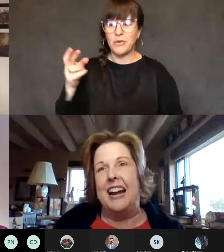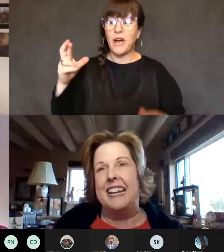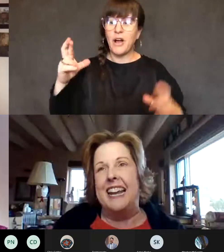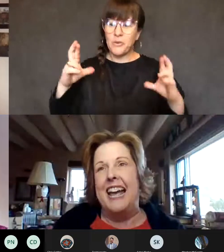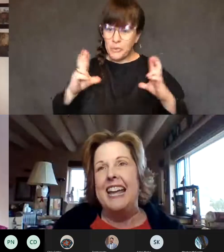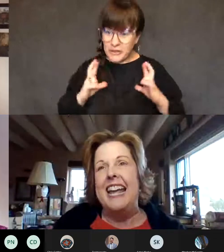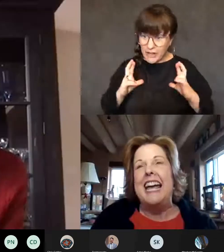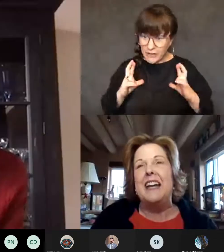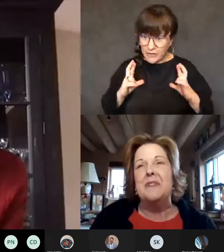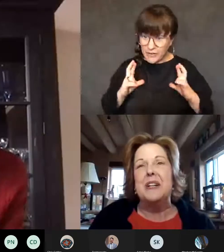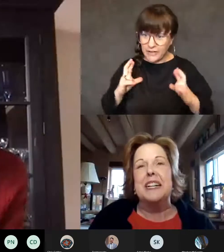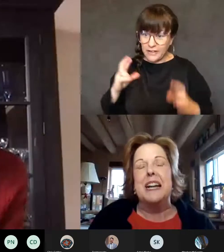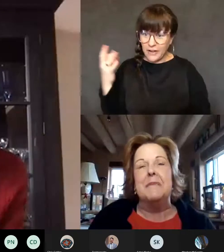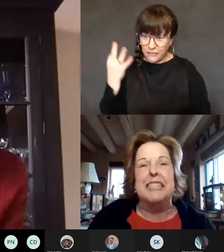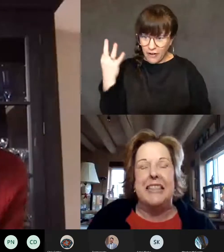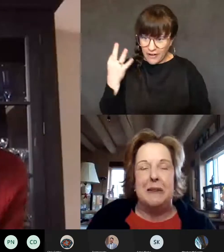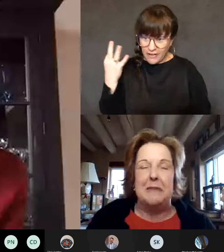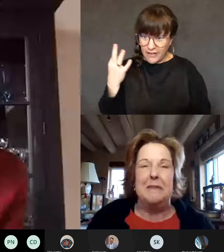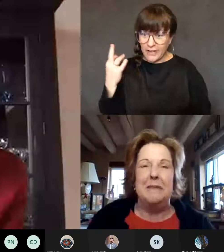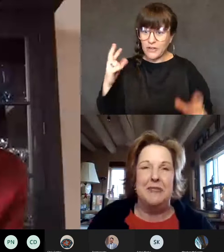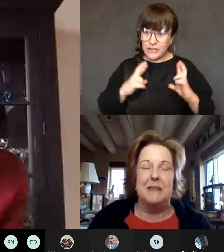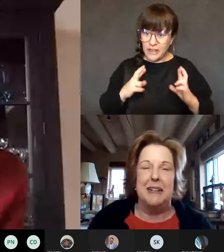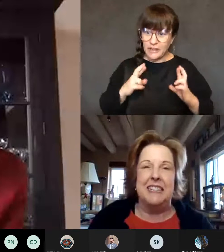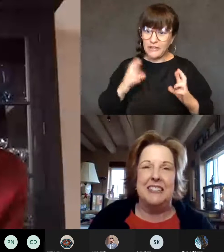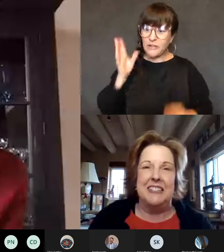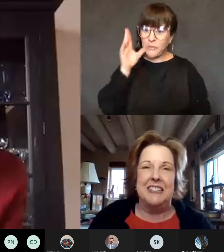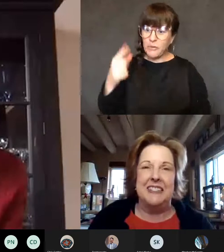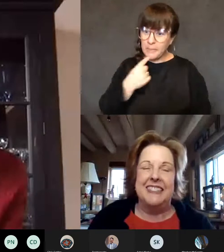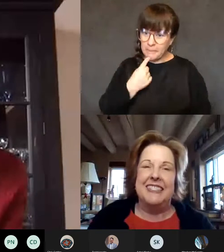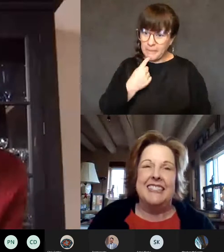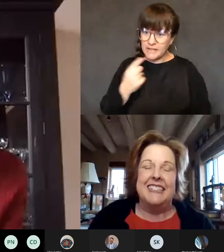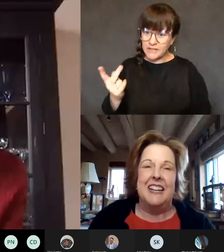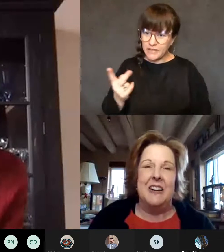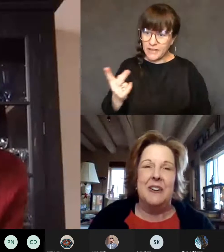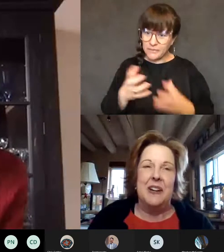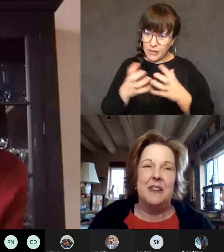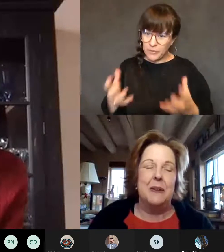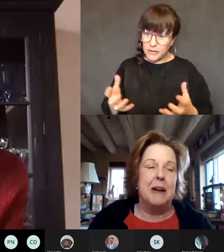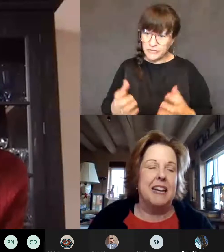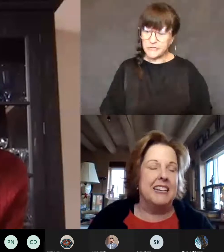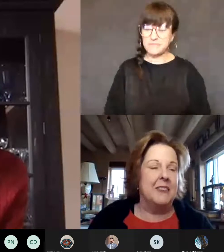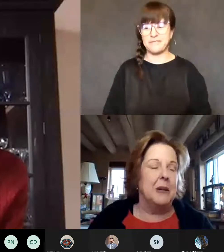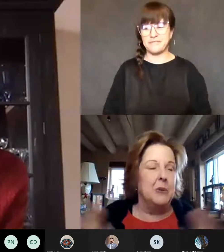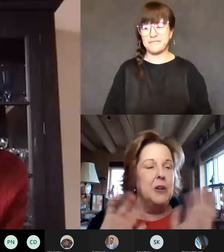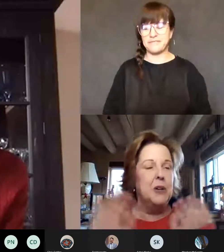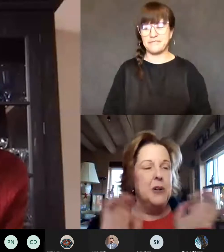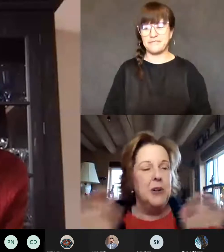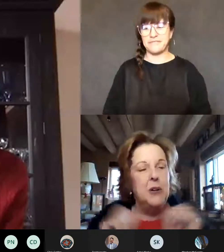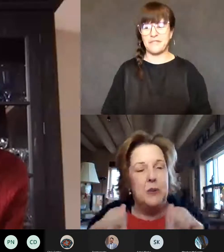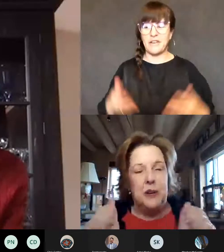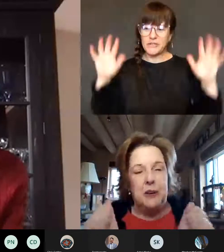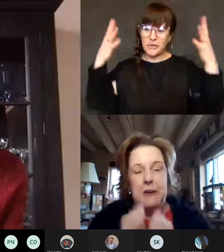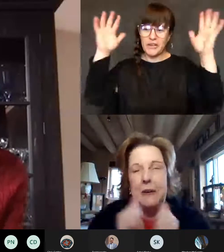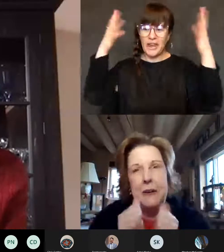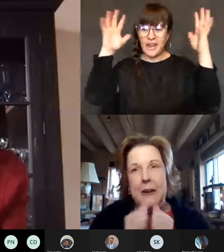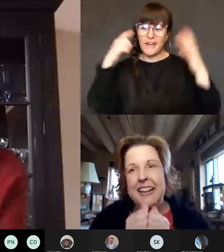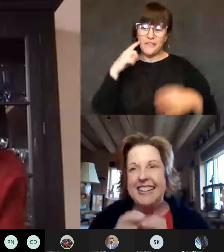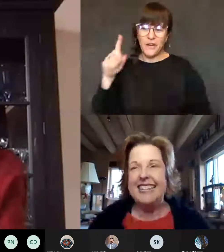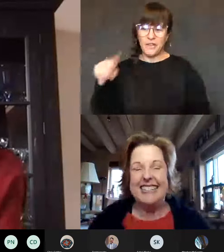as of Friday, and we're going to miss them very much. So everybody give them a